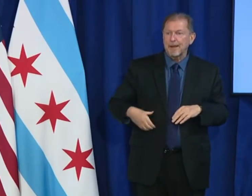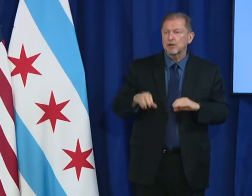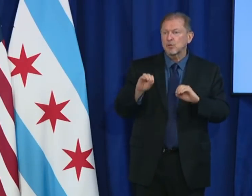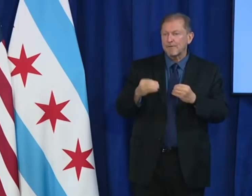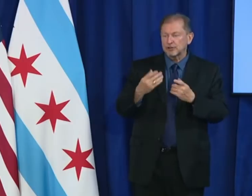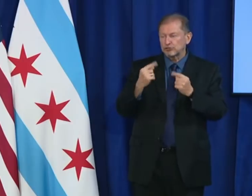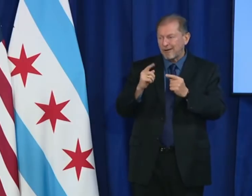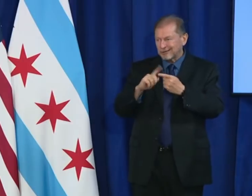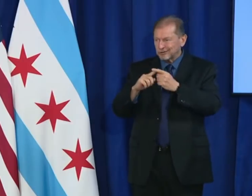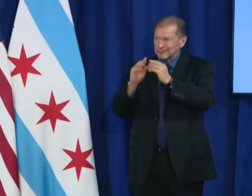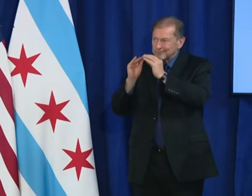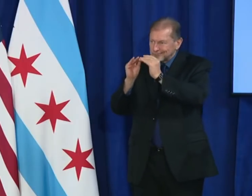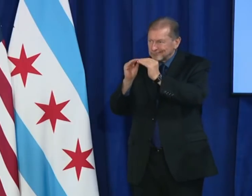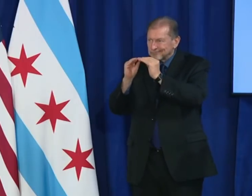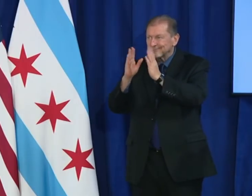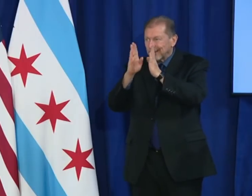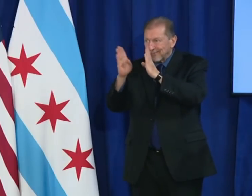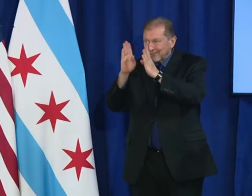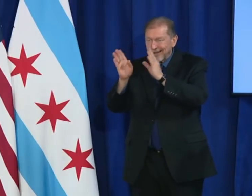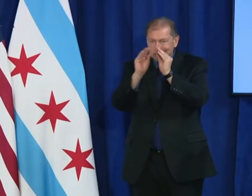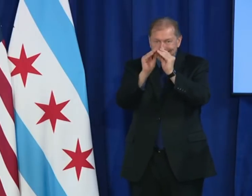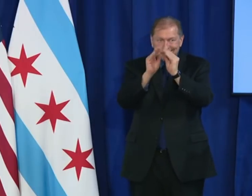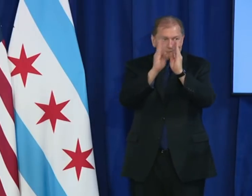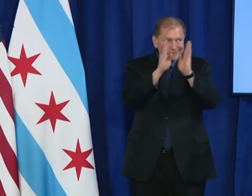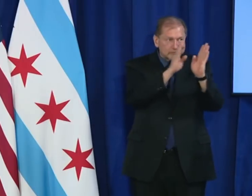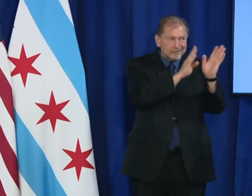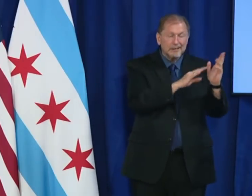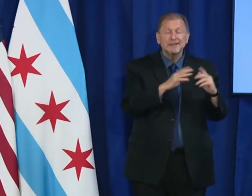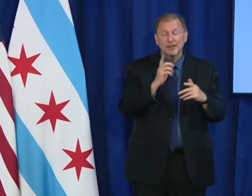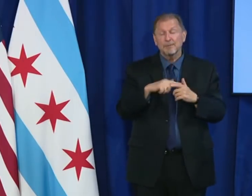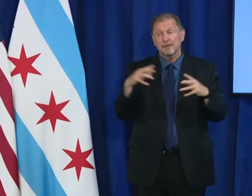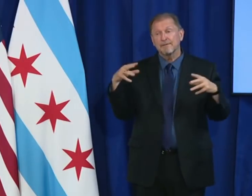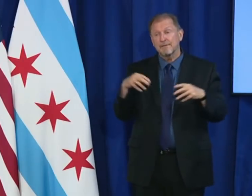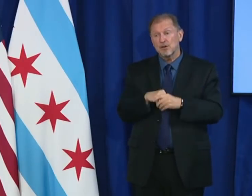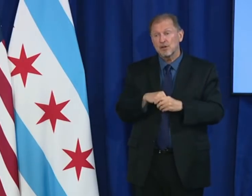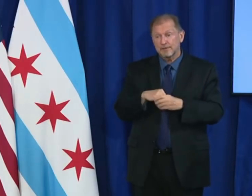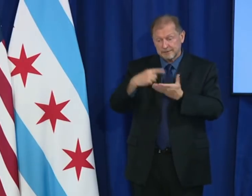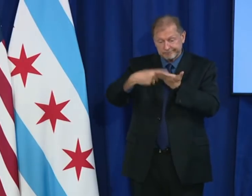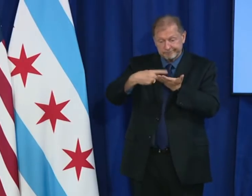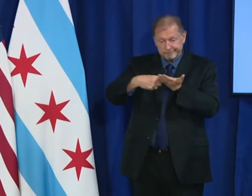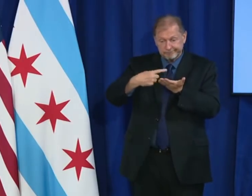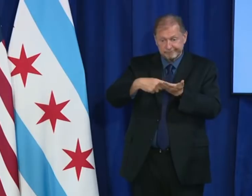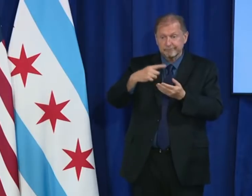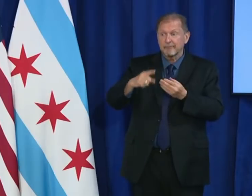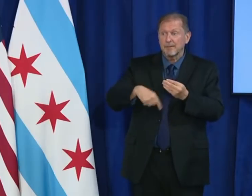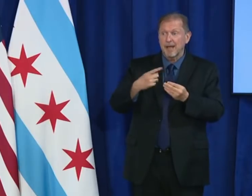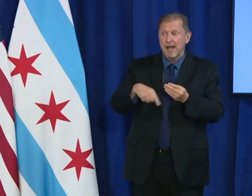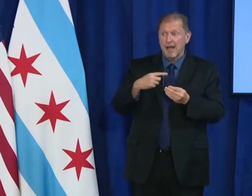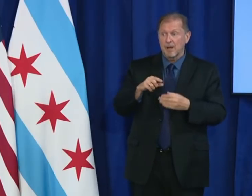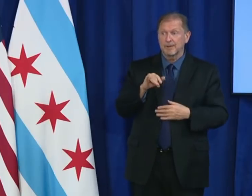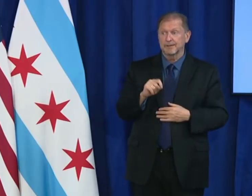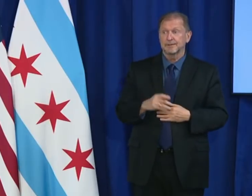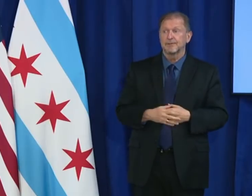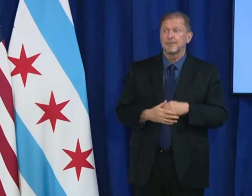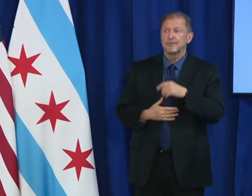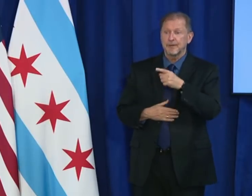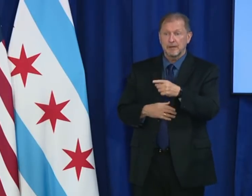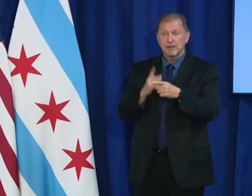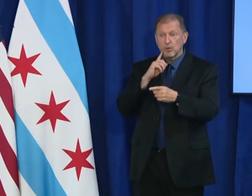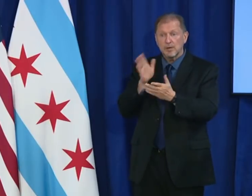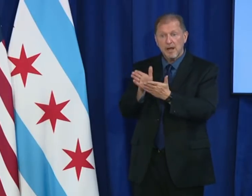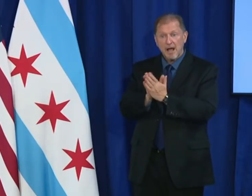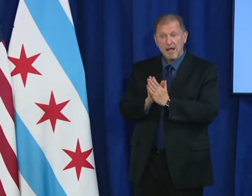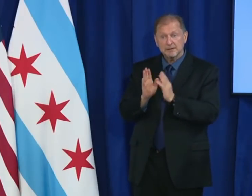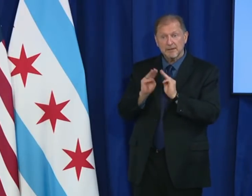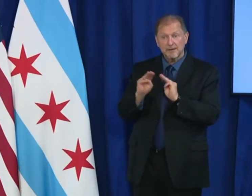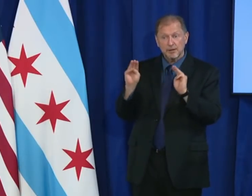our partners, and they have been really closely involved in these conversations and remain so. Would you ask the other museums to